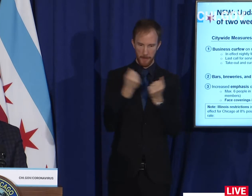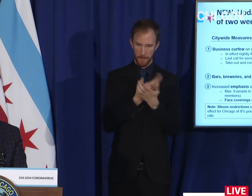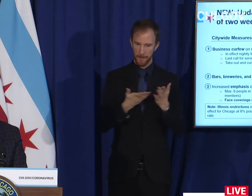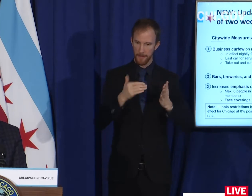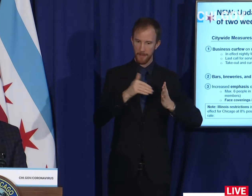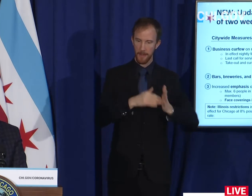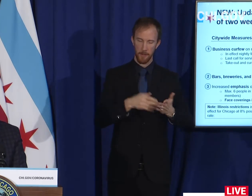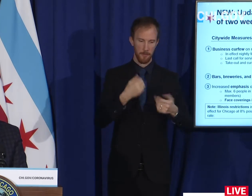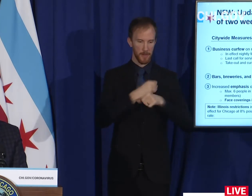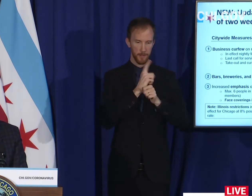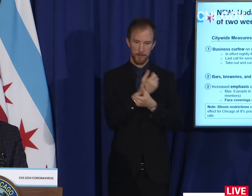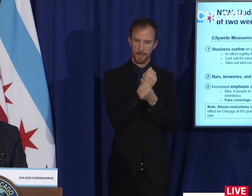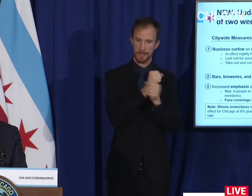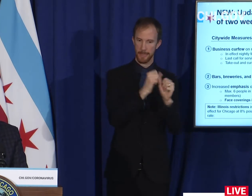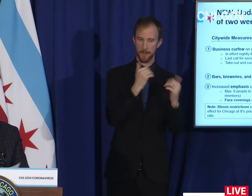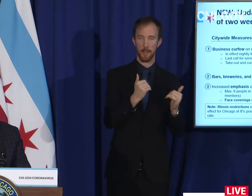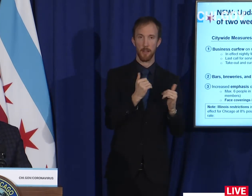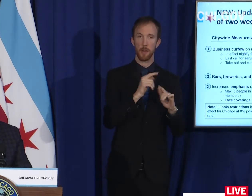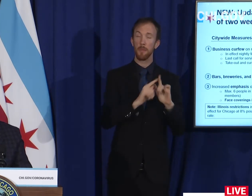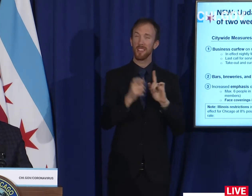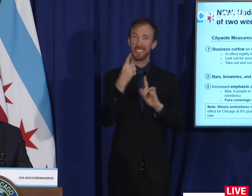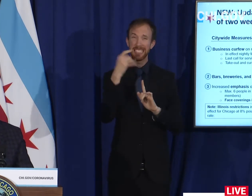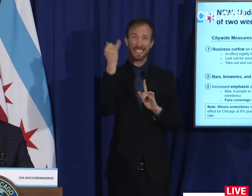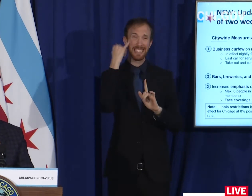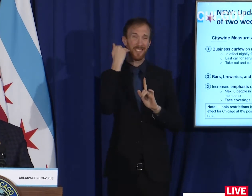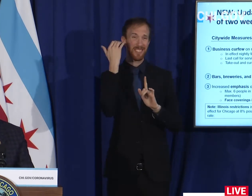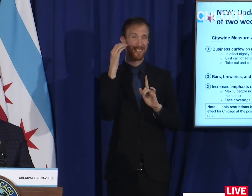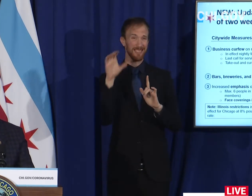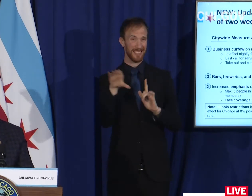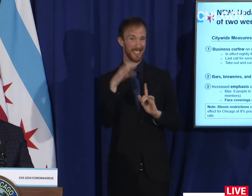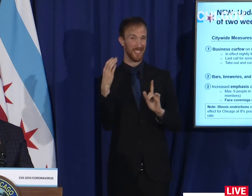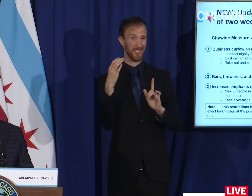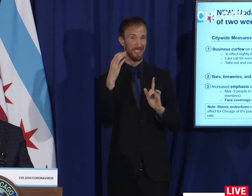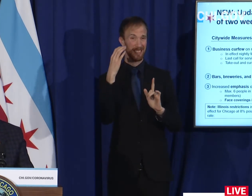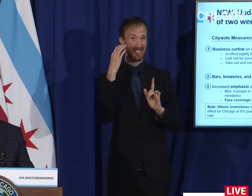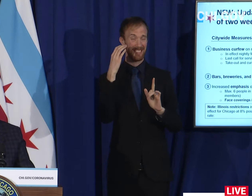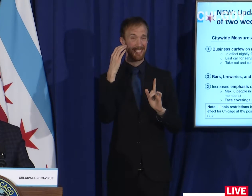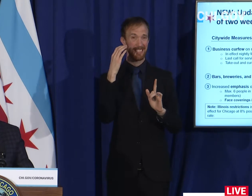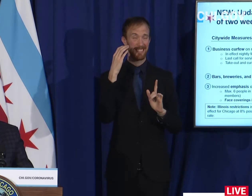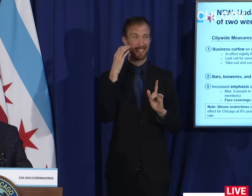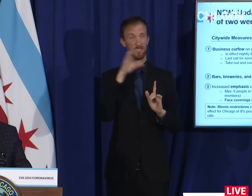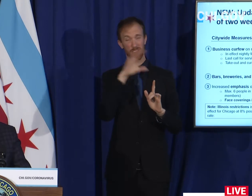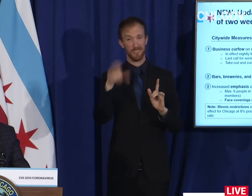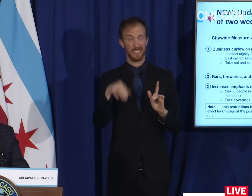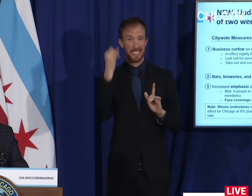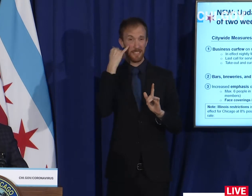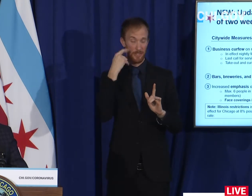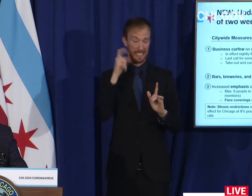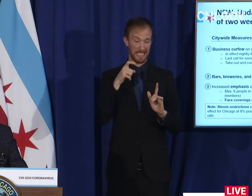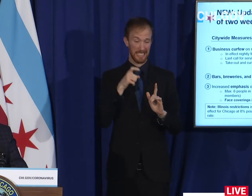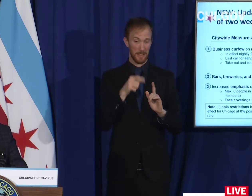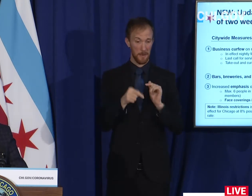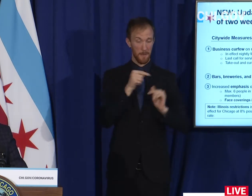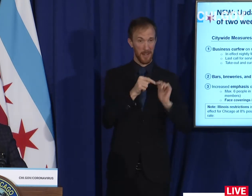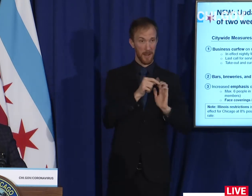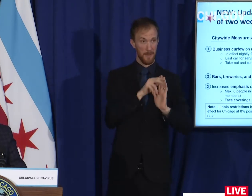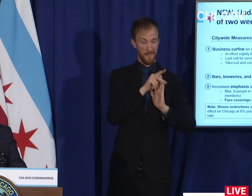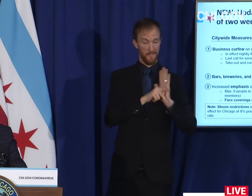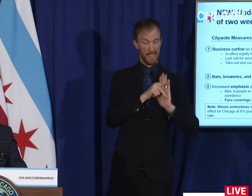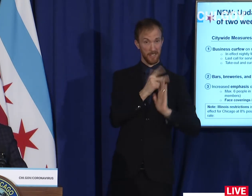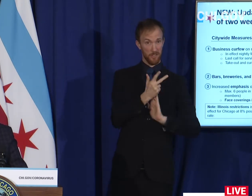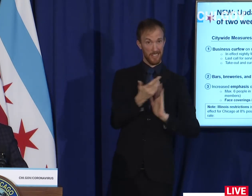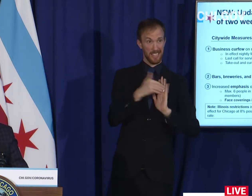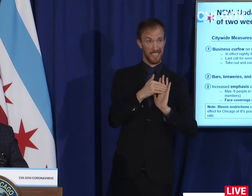phase 3, or even going back to shelter in place, I'm not going to hesitate to do that. I hope that won't